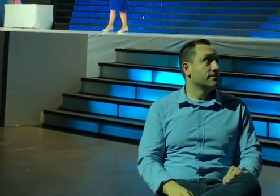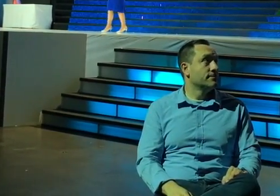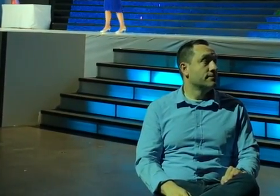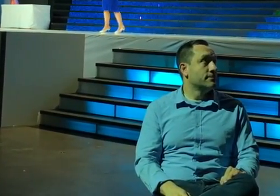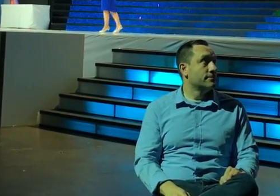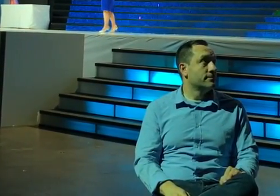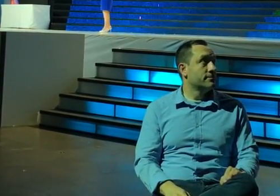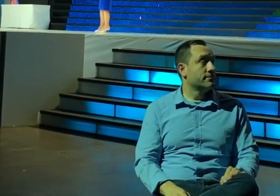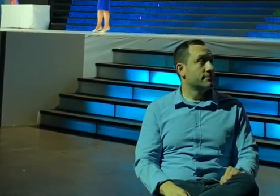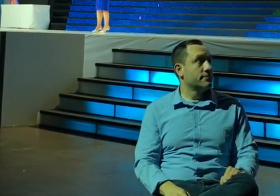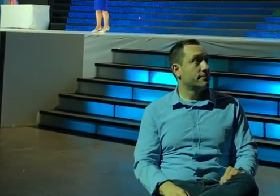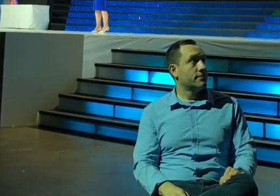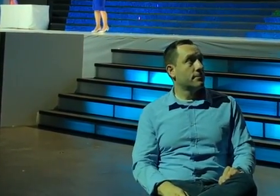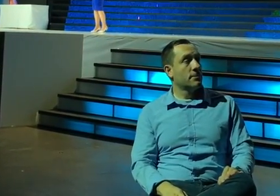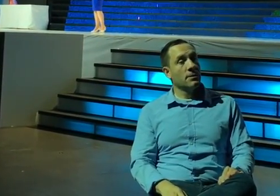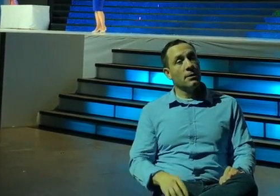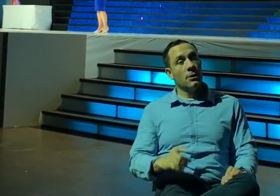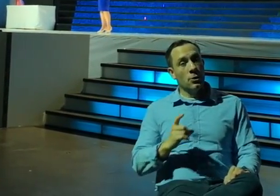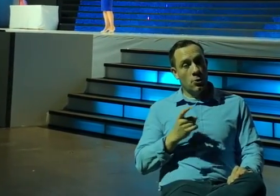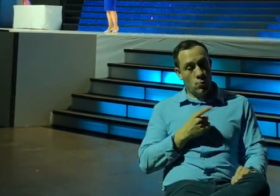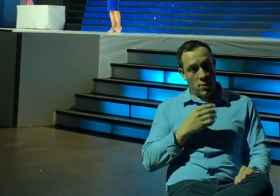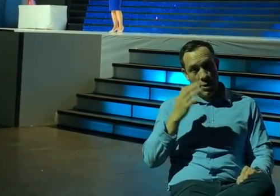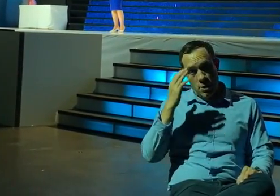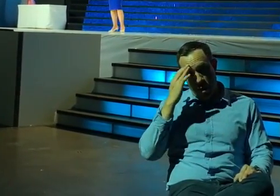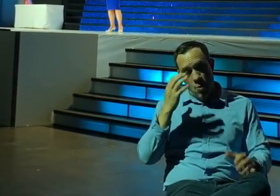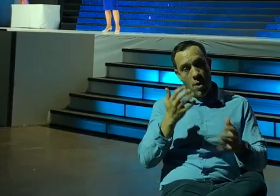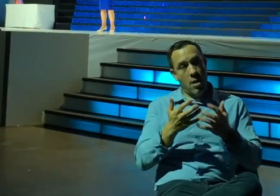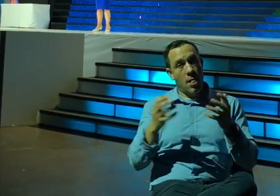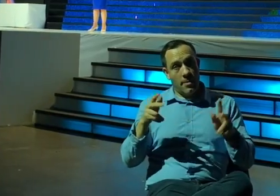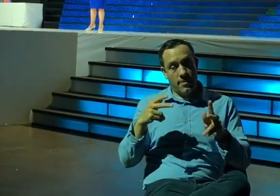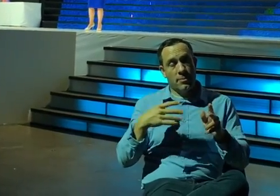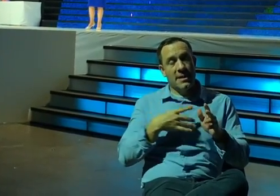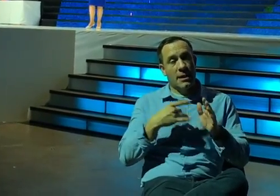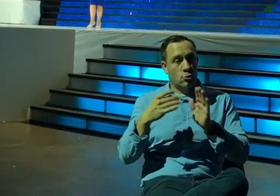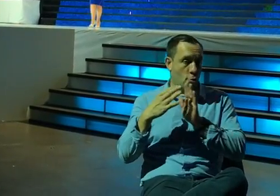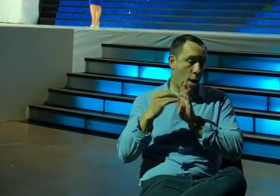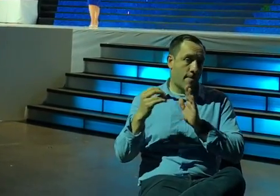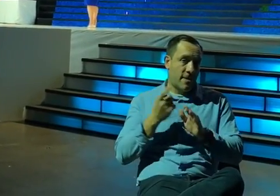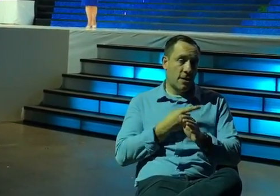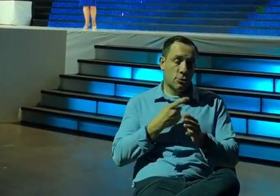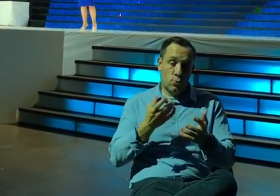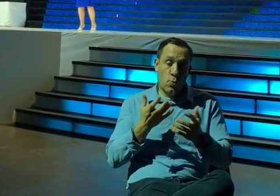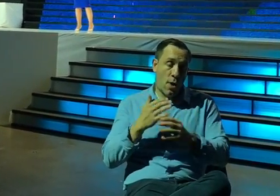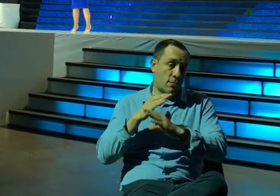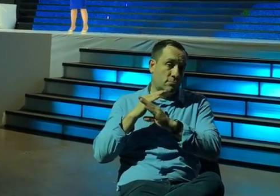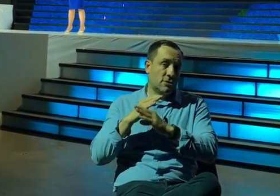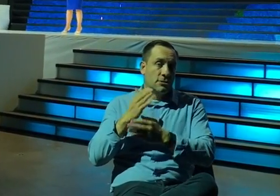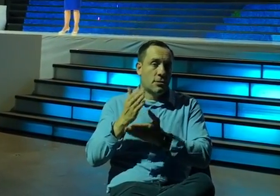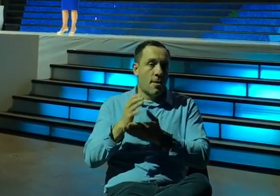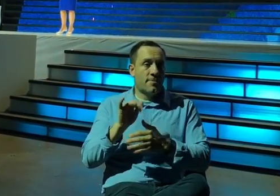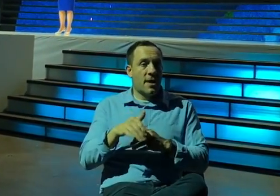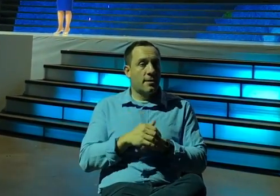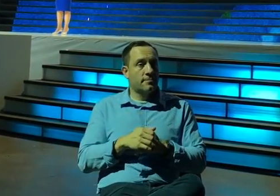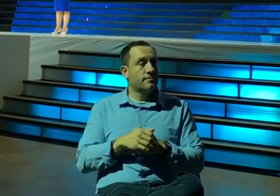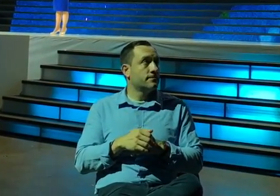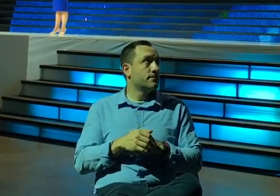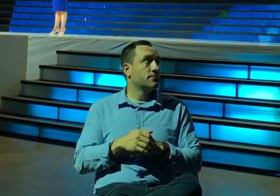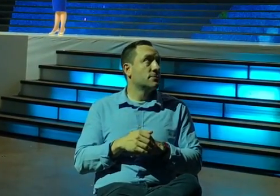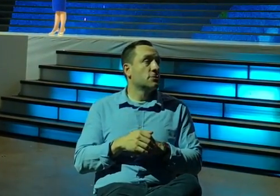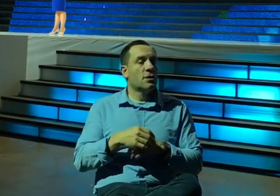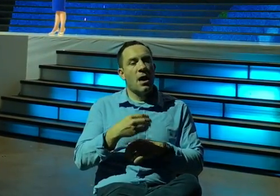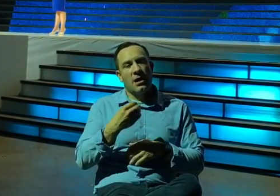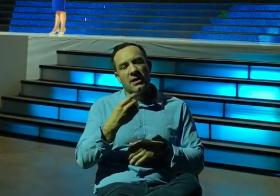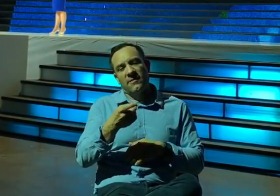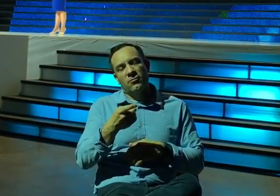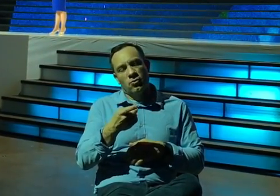Because we know a lot of people like to look closely at us and copy us, and we want to stop that. So let me give you some of the highlights about